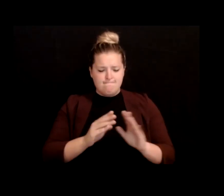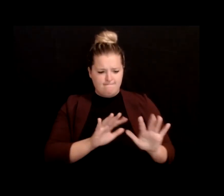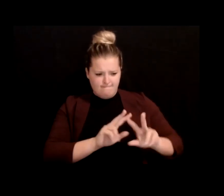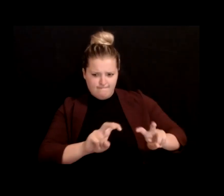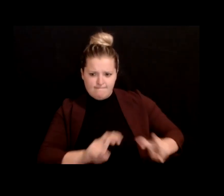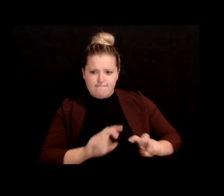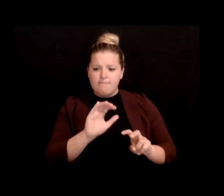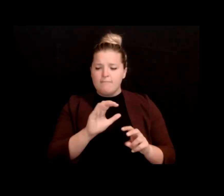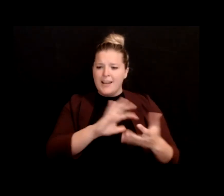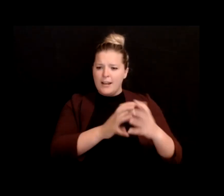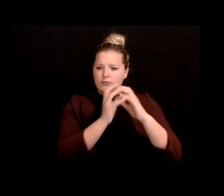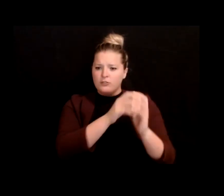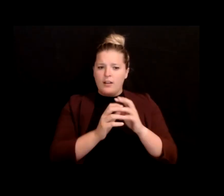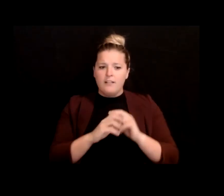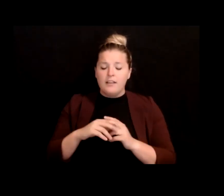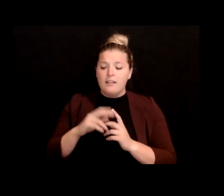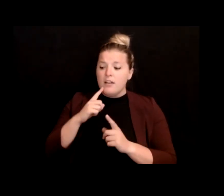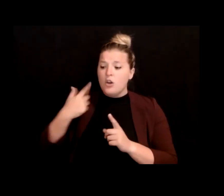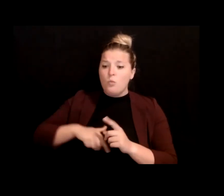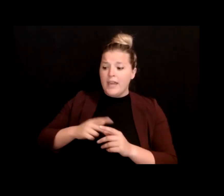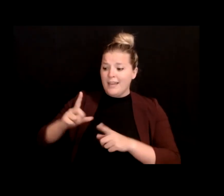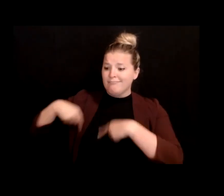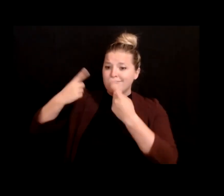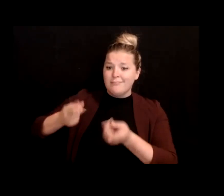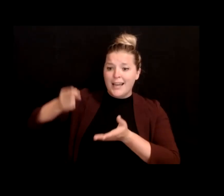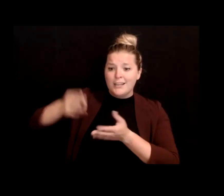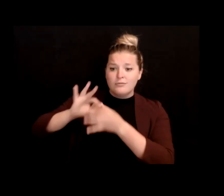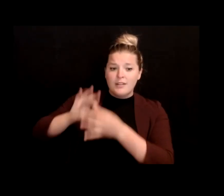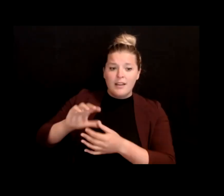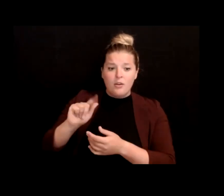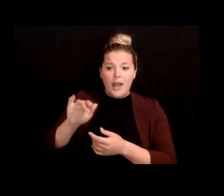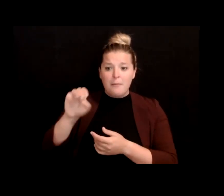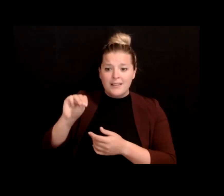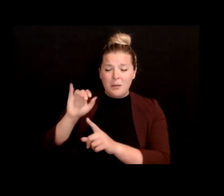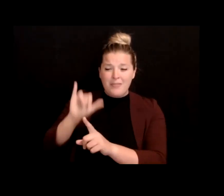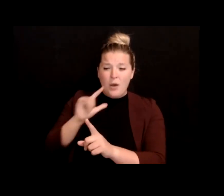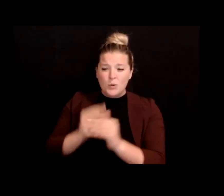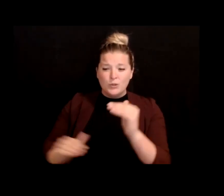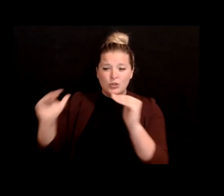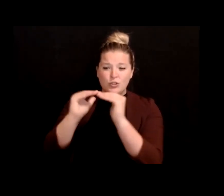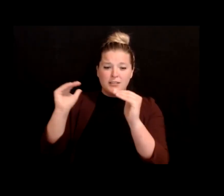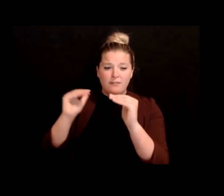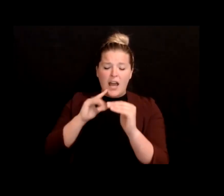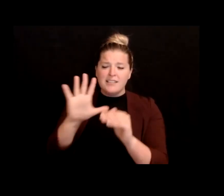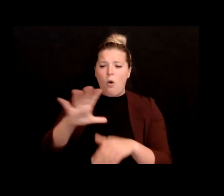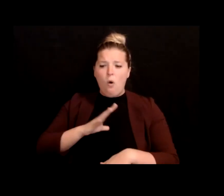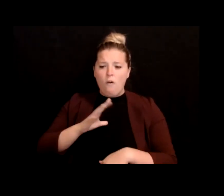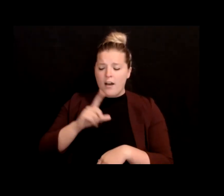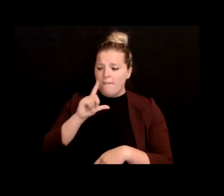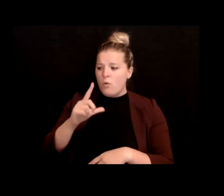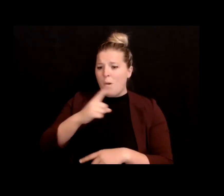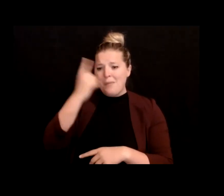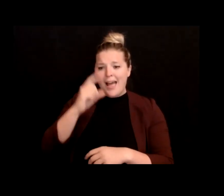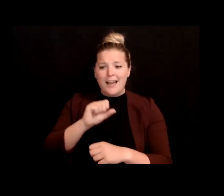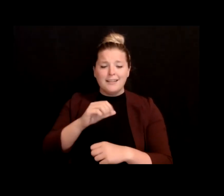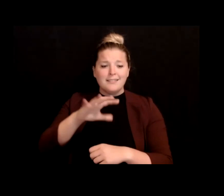the history of the way in which ableism has always been used in this nation to justify the enslavement of Black Africans and their descendants,